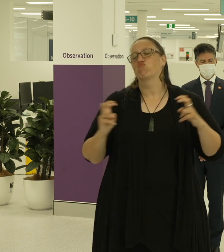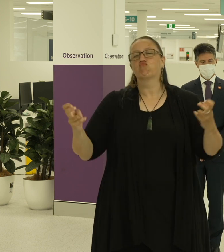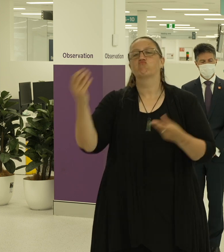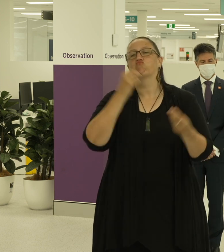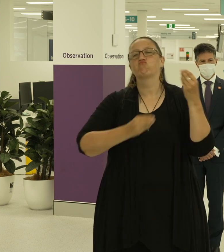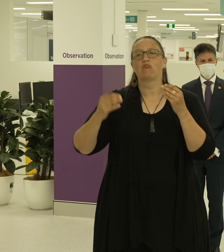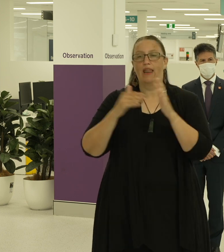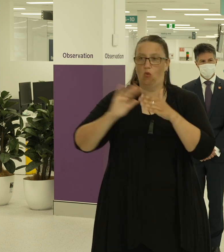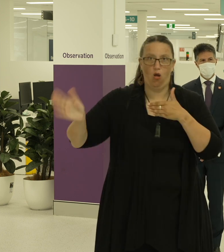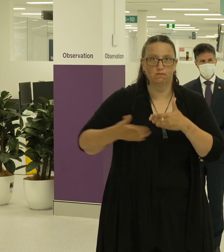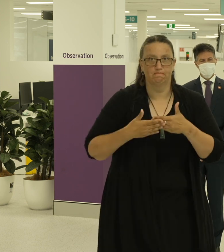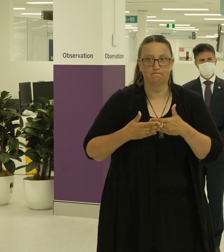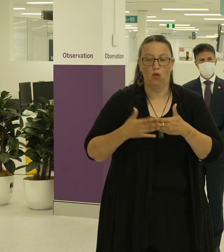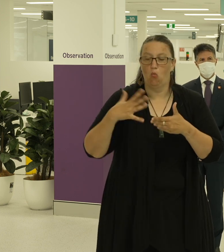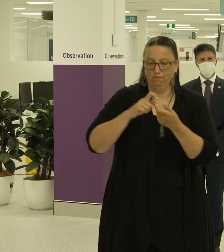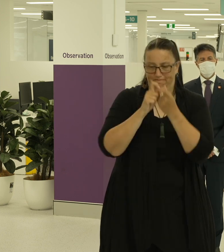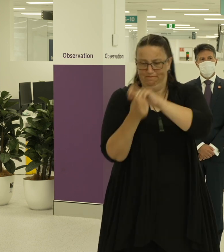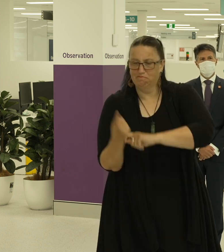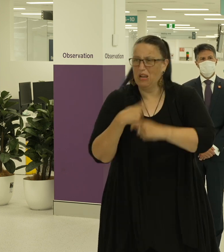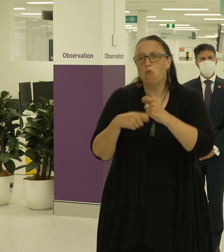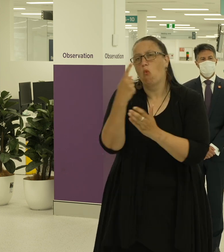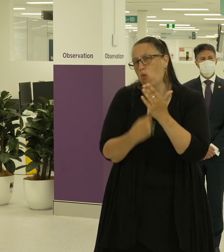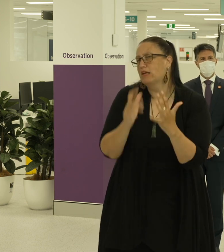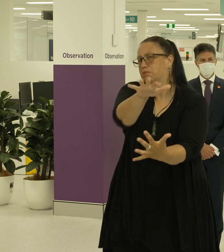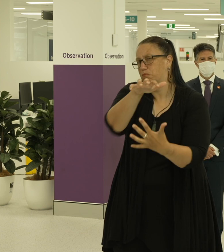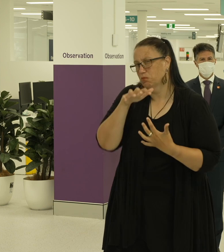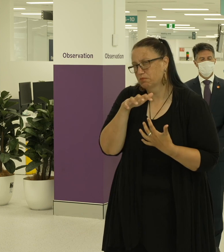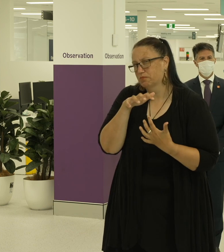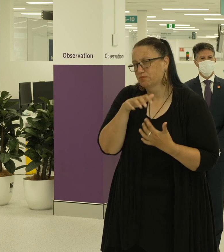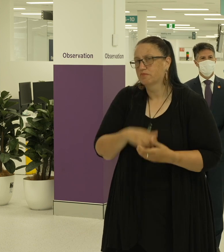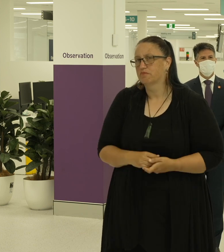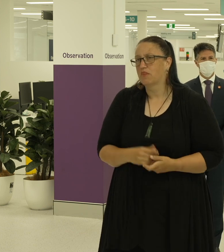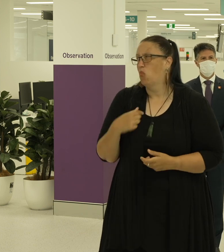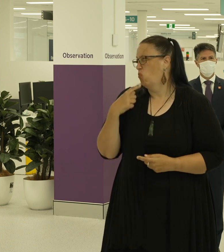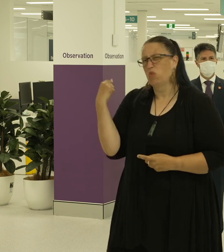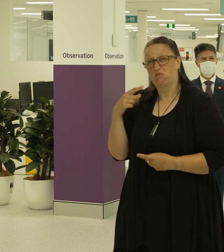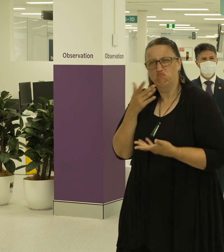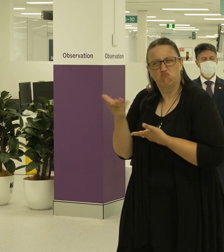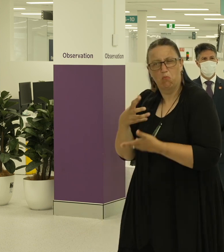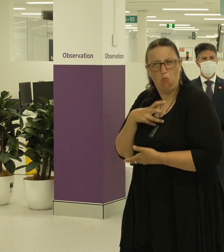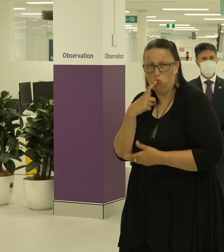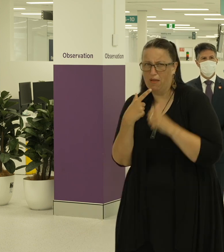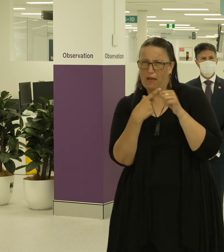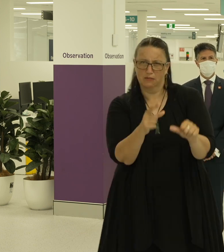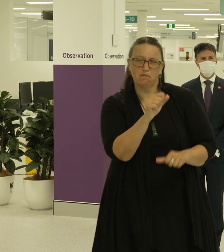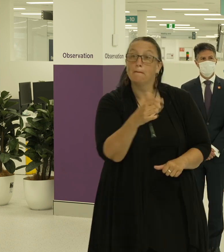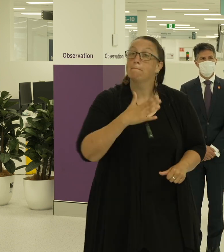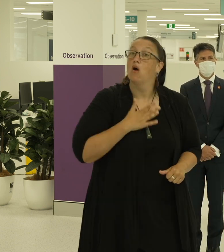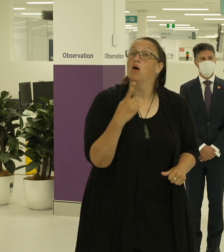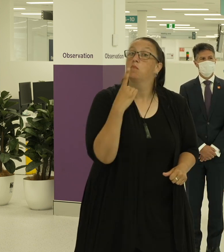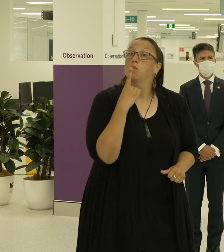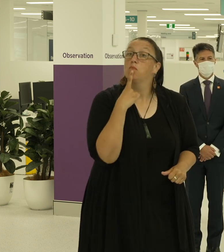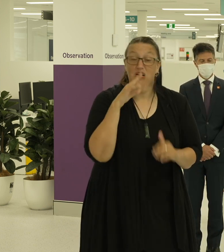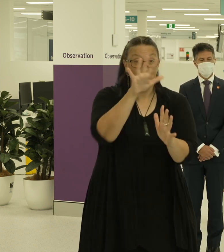takeaway business, and we wanted to continue to support them during Delta. I'll speak to Victor offline about. We'll come back to you tomorrow. But my preference is